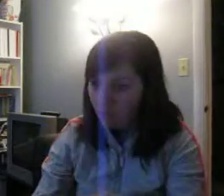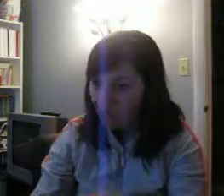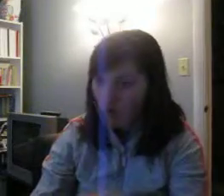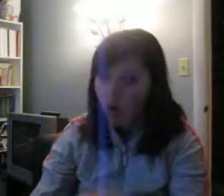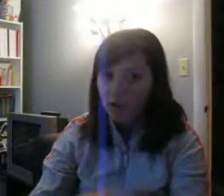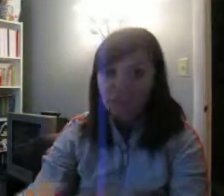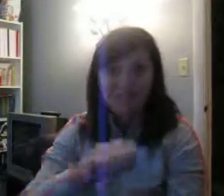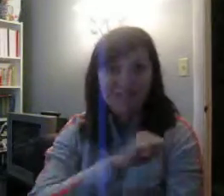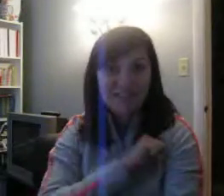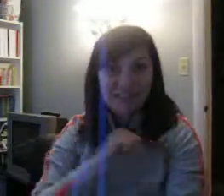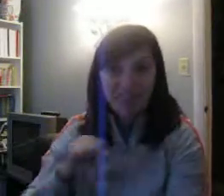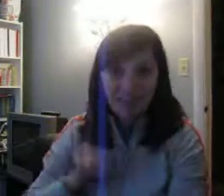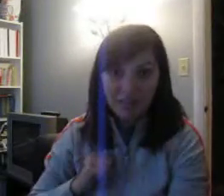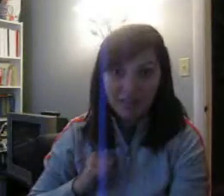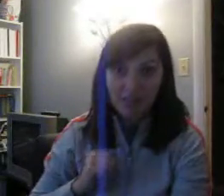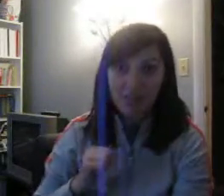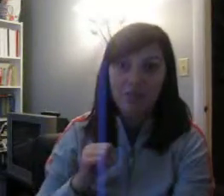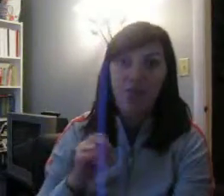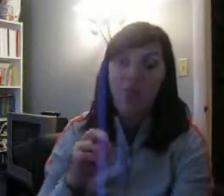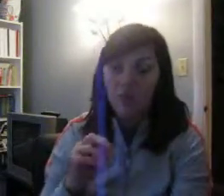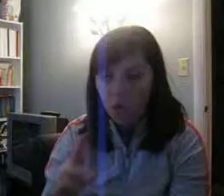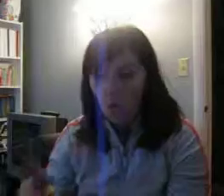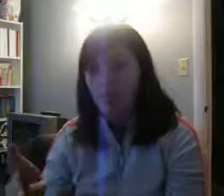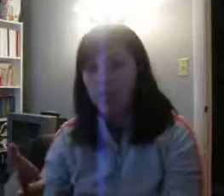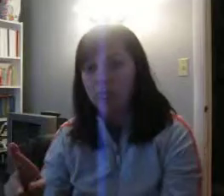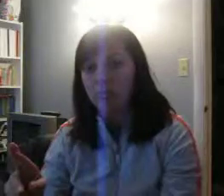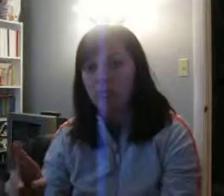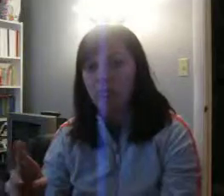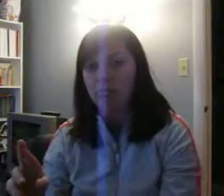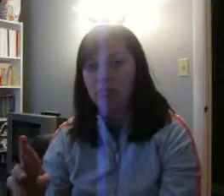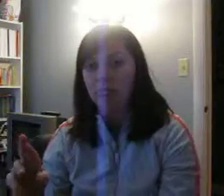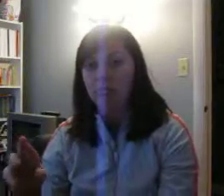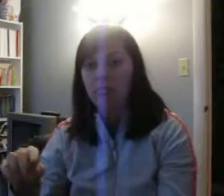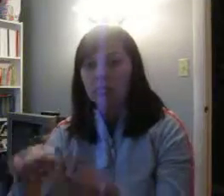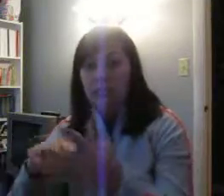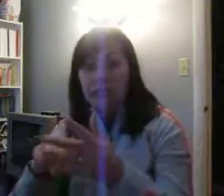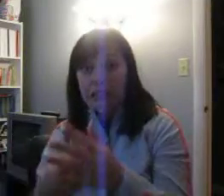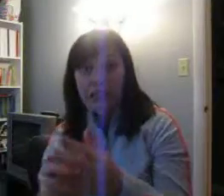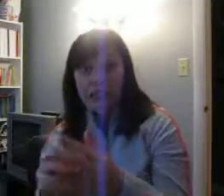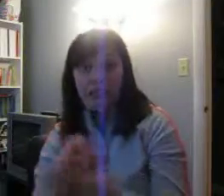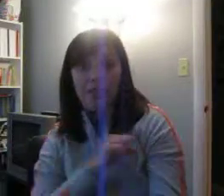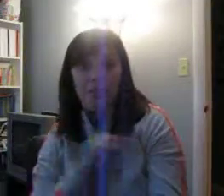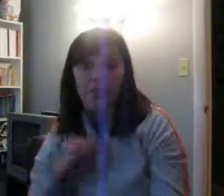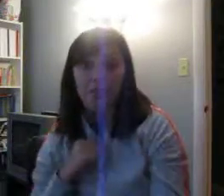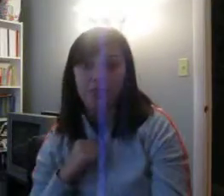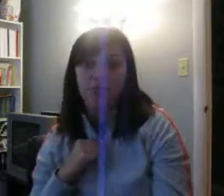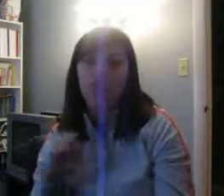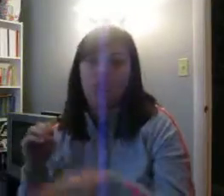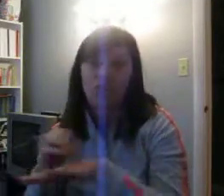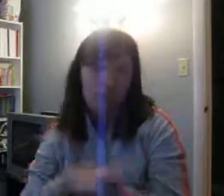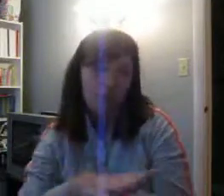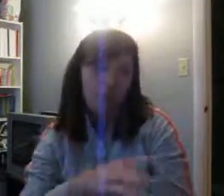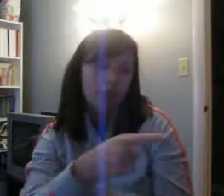started at Senate, it would get sent to House of Representatives. So both sectors of Congress need to see my